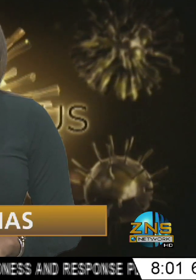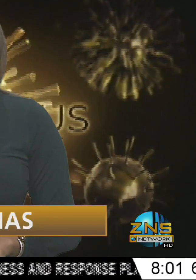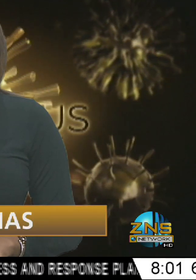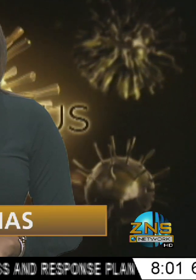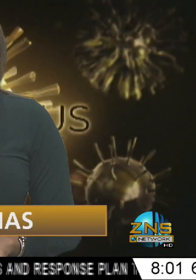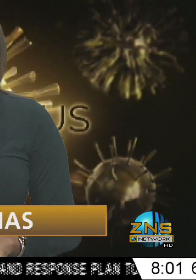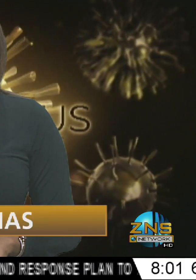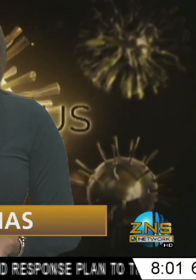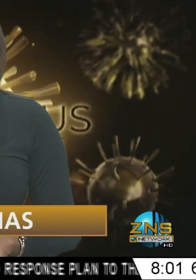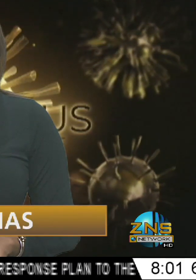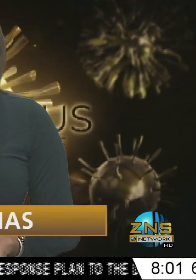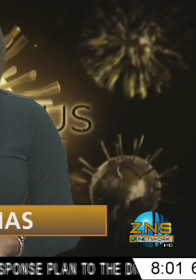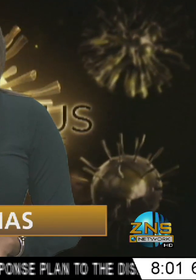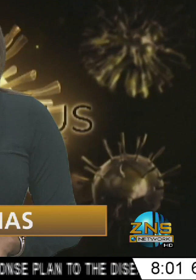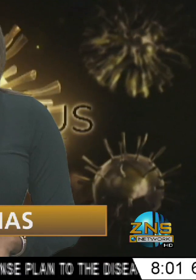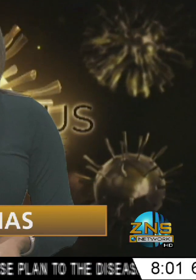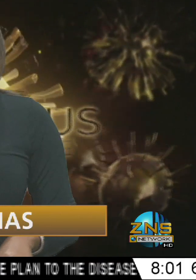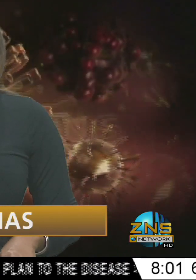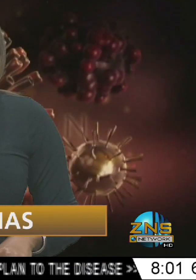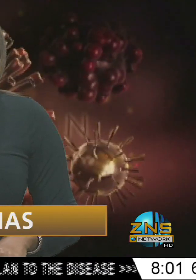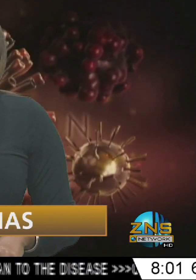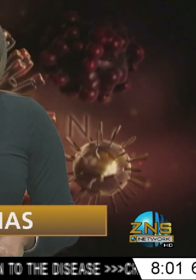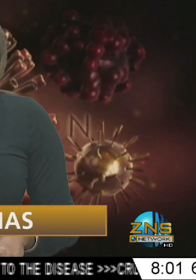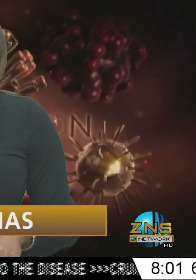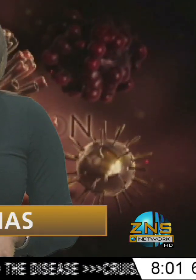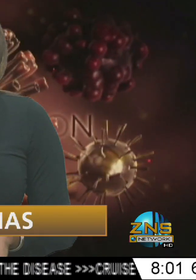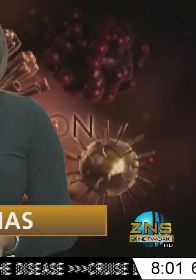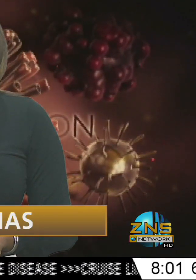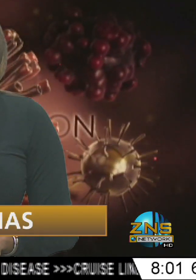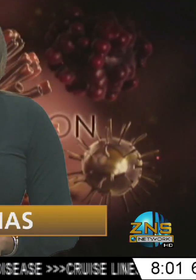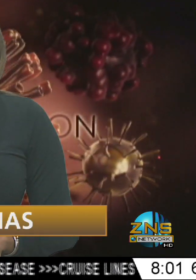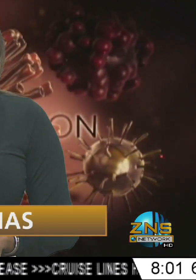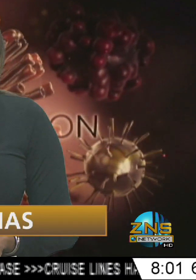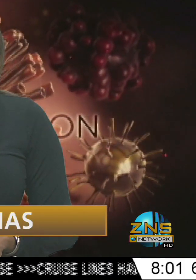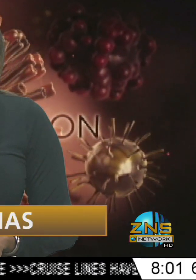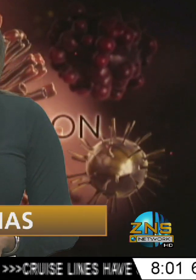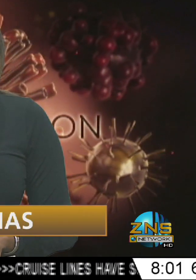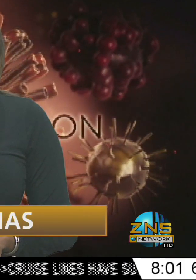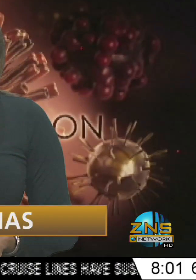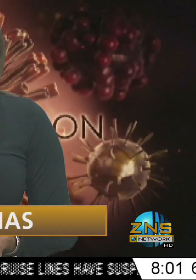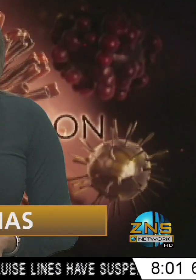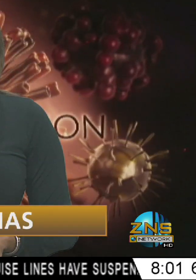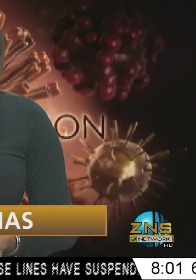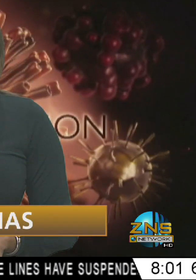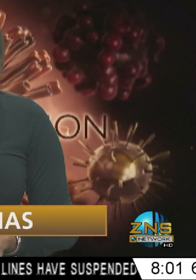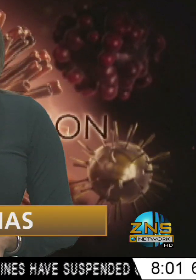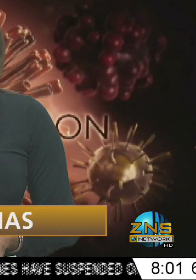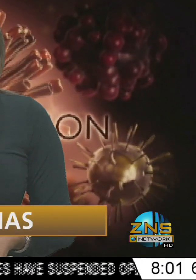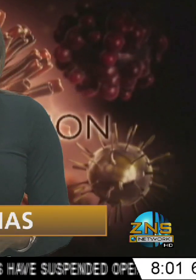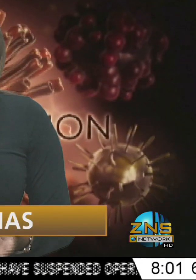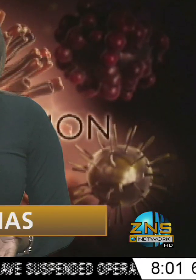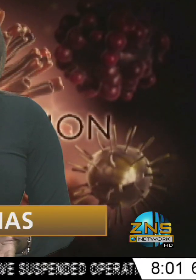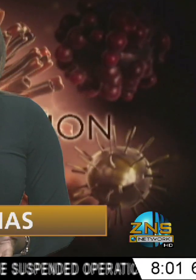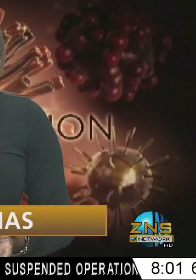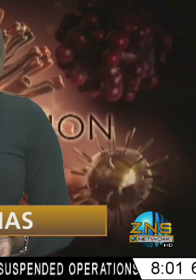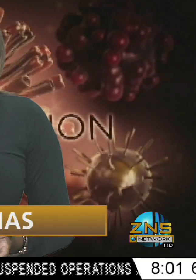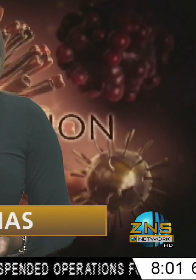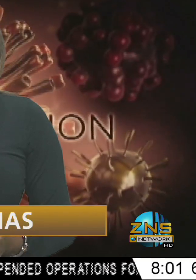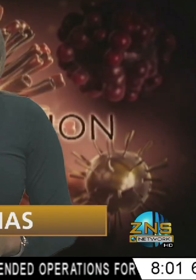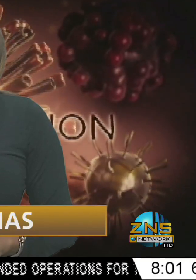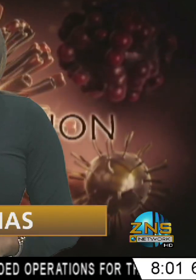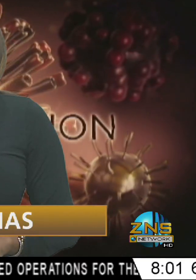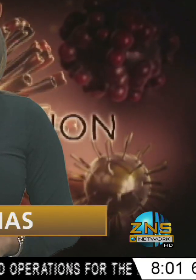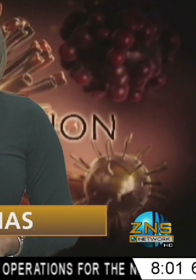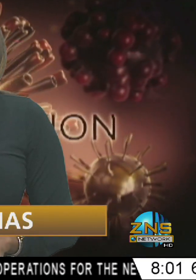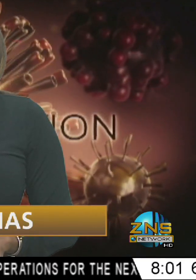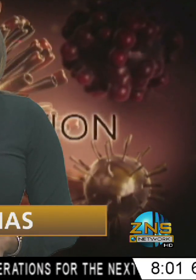world's greatest national priority. Good morning, everyone. I'm Akush Lapinder, and welcome to the morning edition. The government unveils its